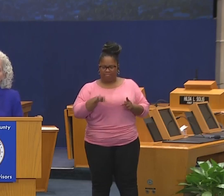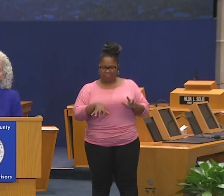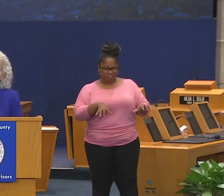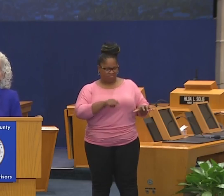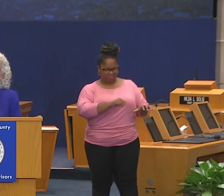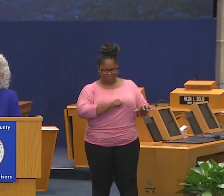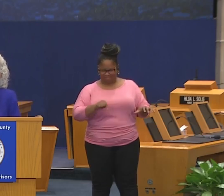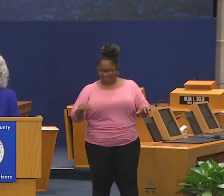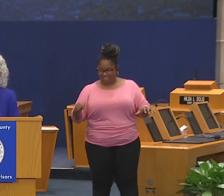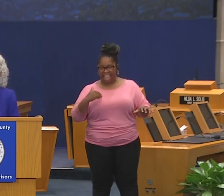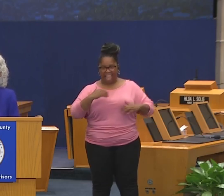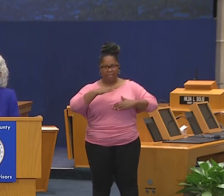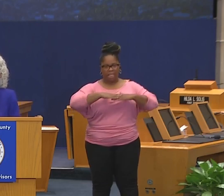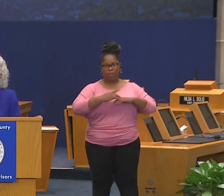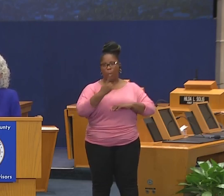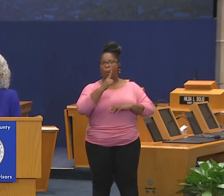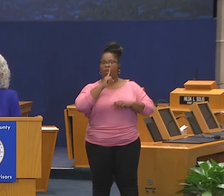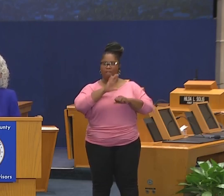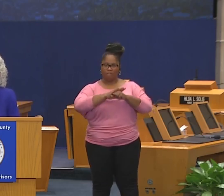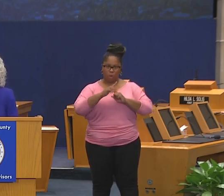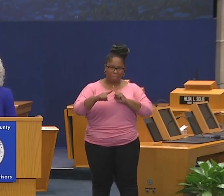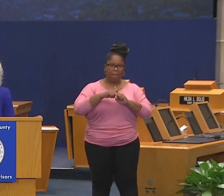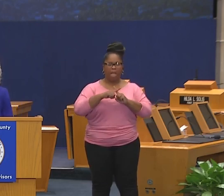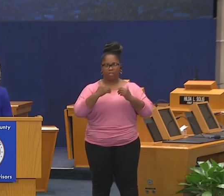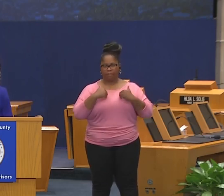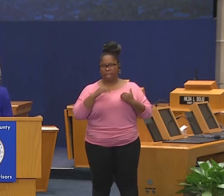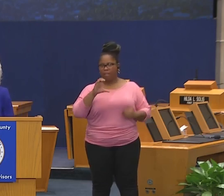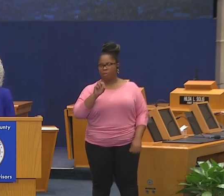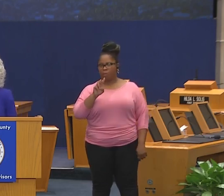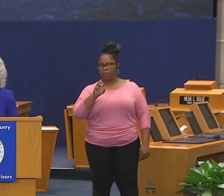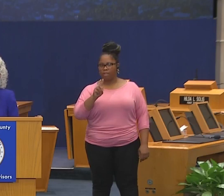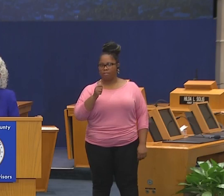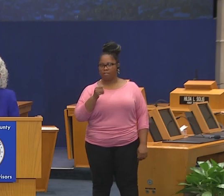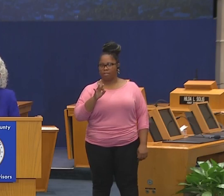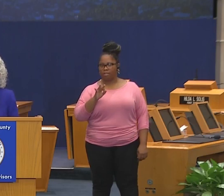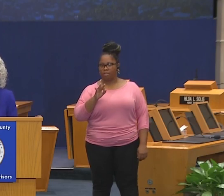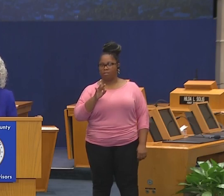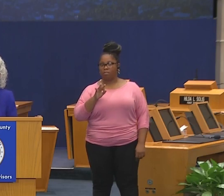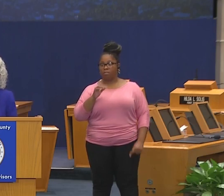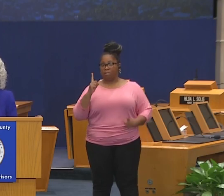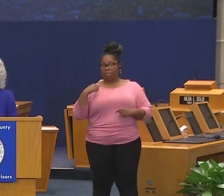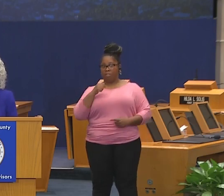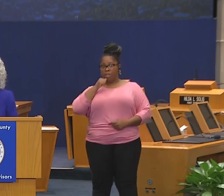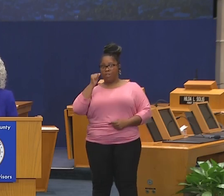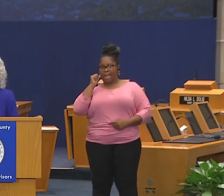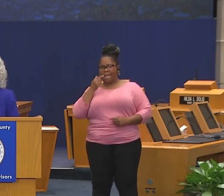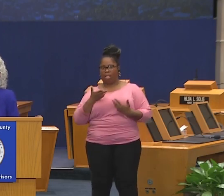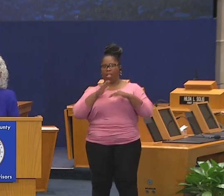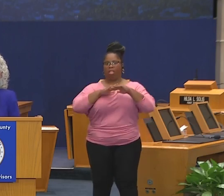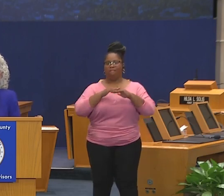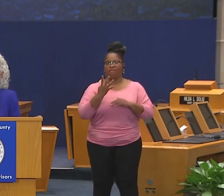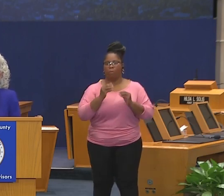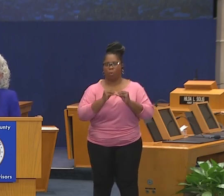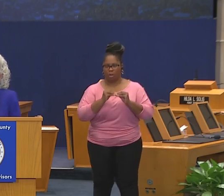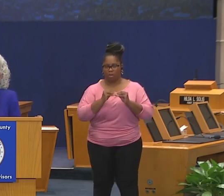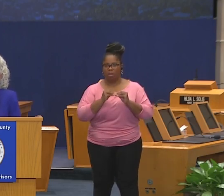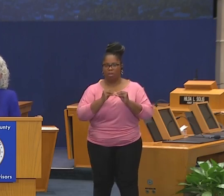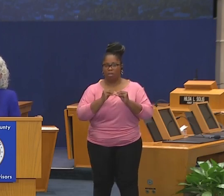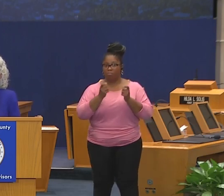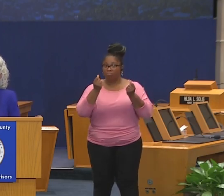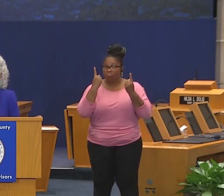1 confirmed case of COVID-19. This is 4 additional investigations since yesterday. And as a reminder,